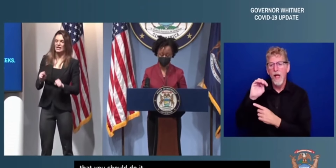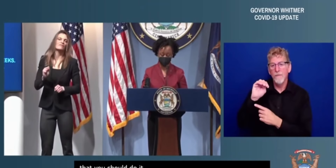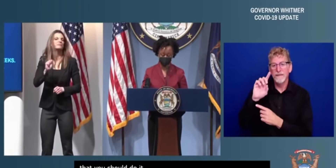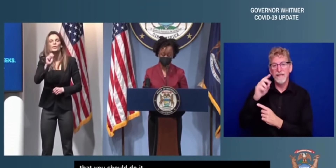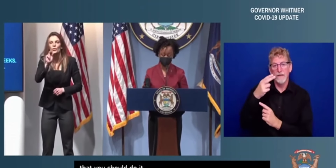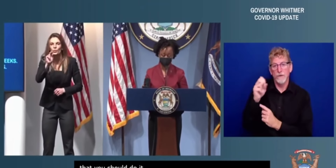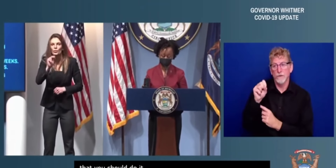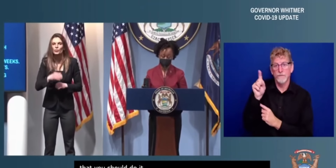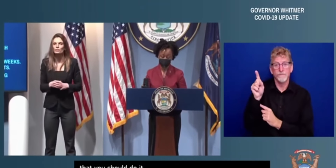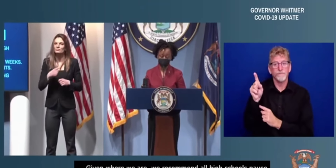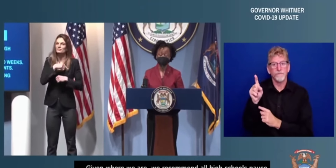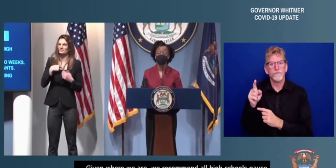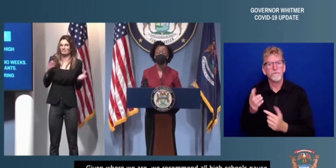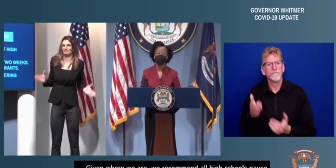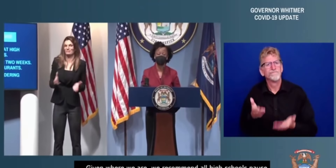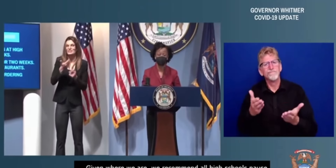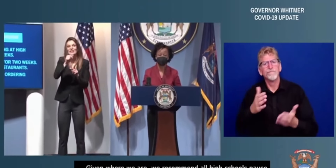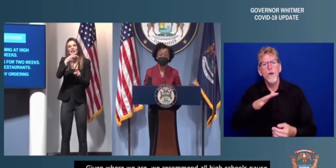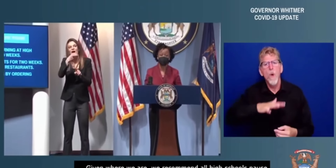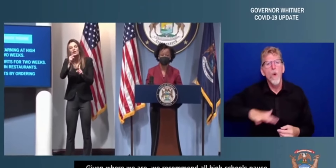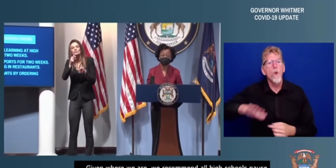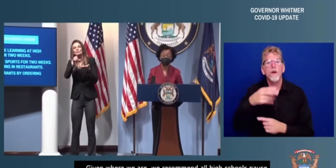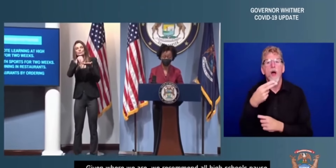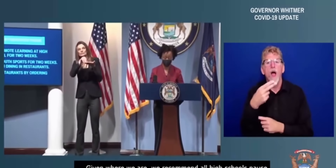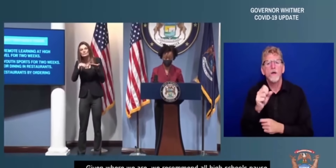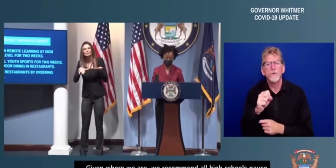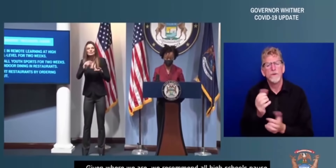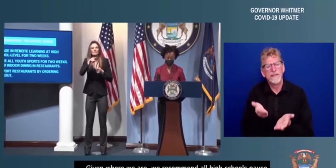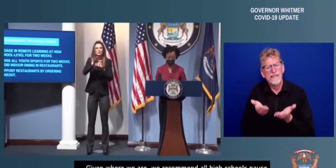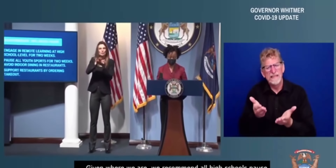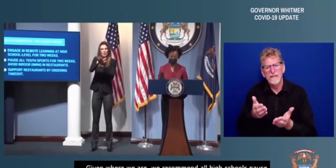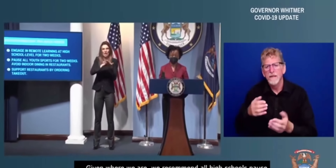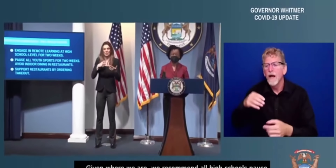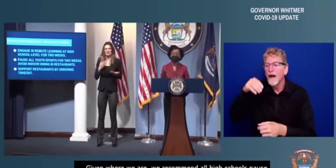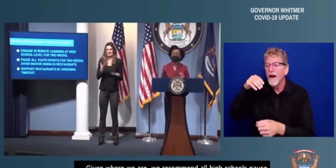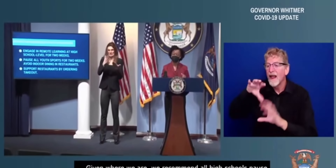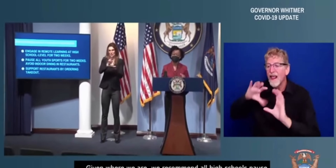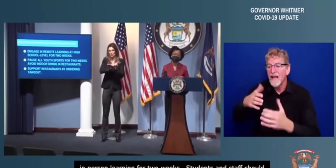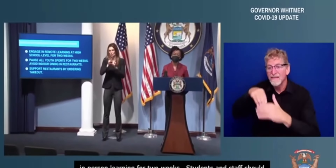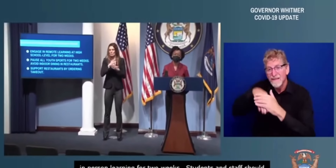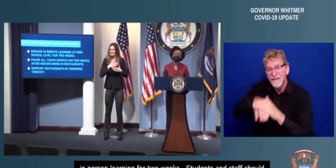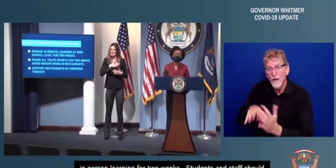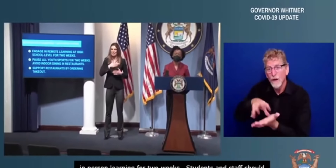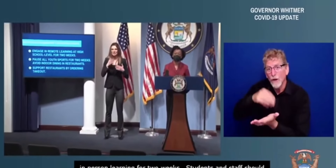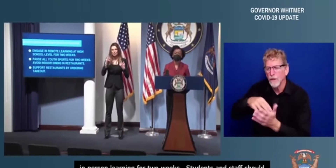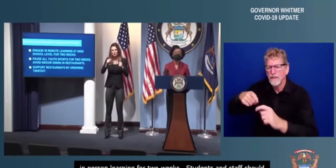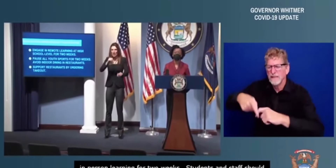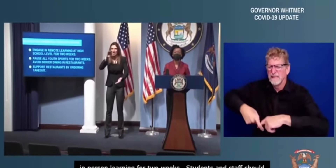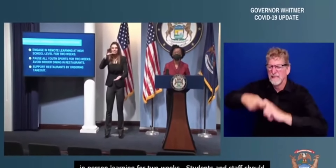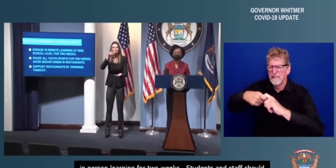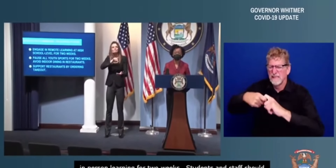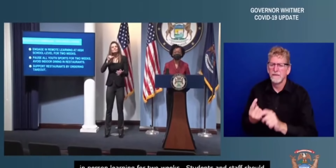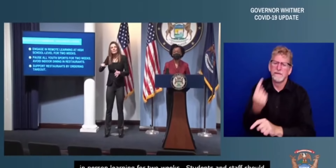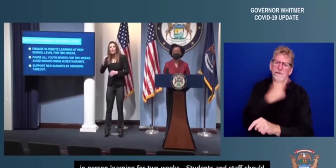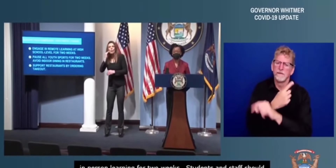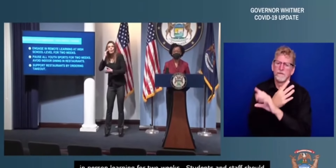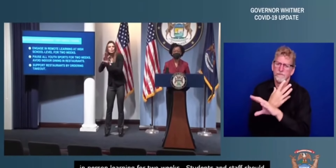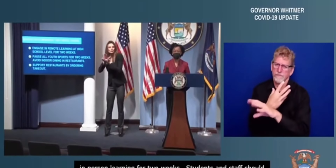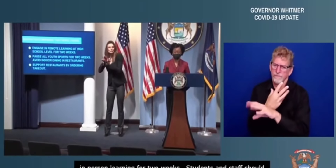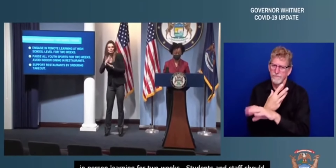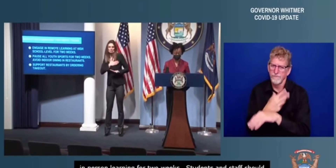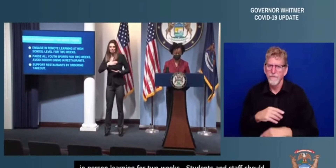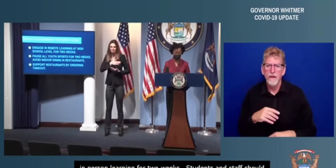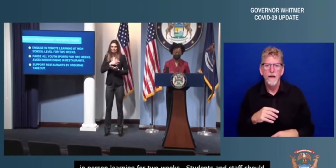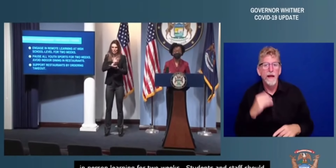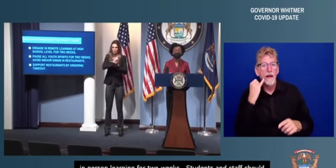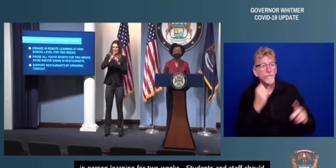weeks. Students and staff should also get tested if they have traveled during that time. As the governor mentioned, we have over 56